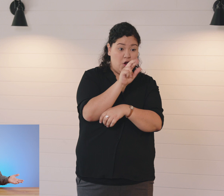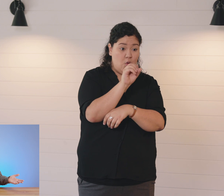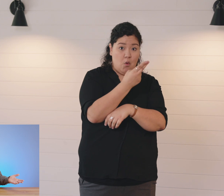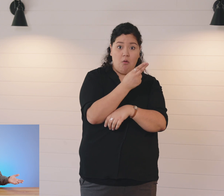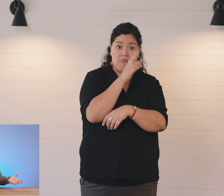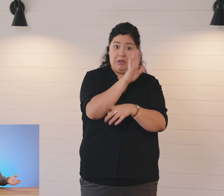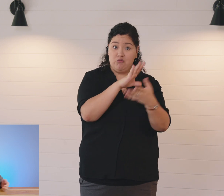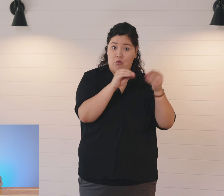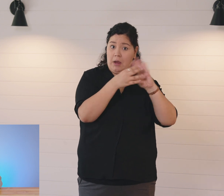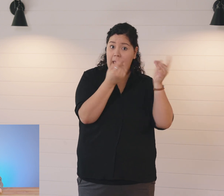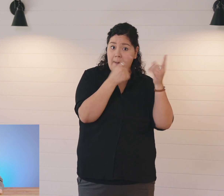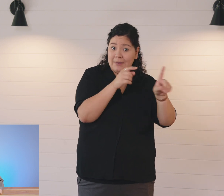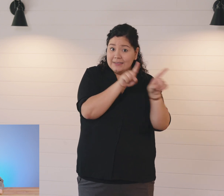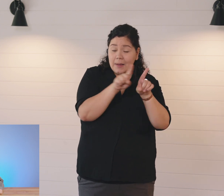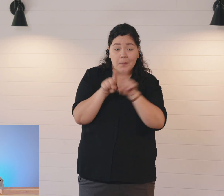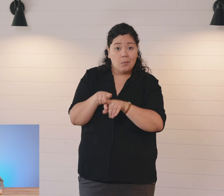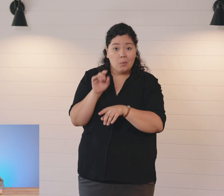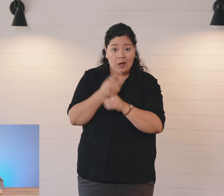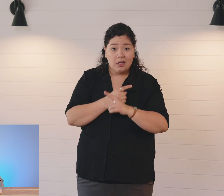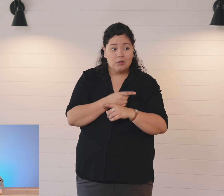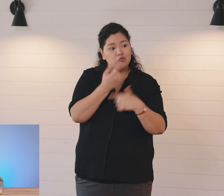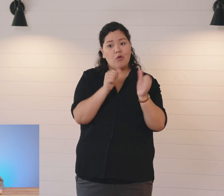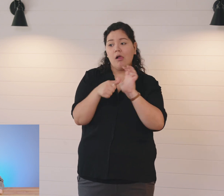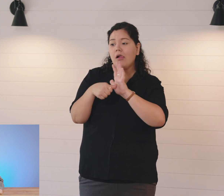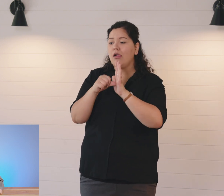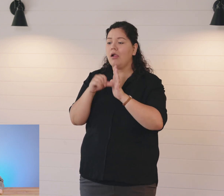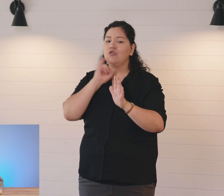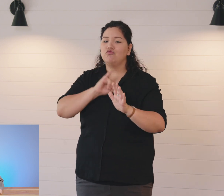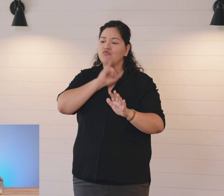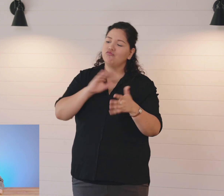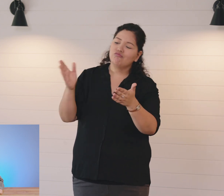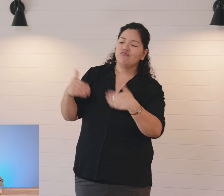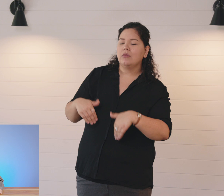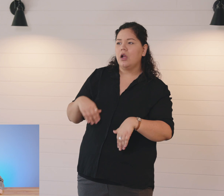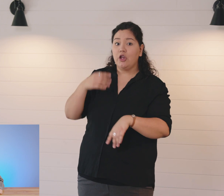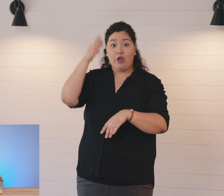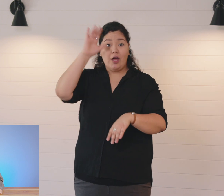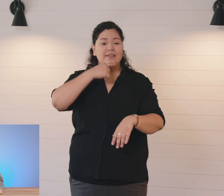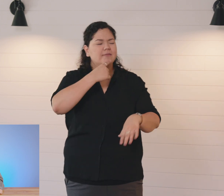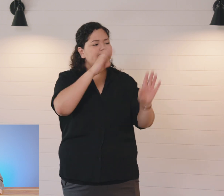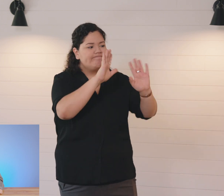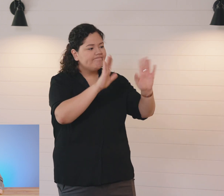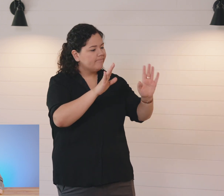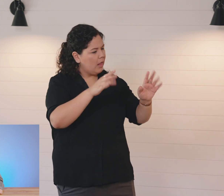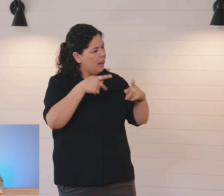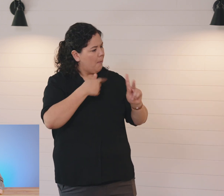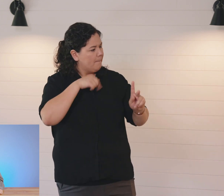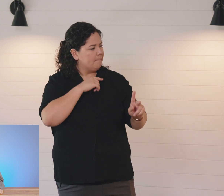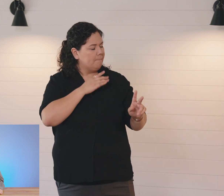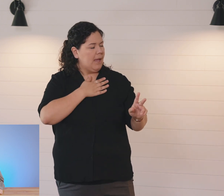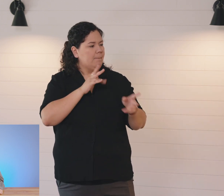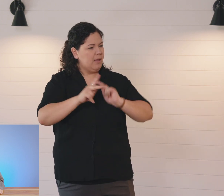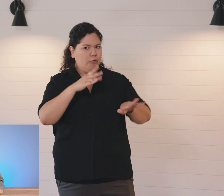him? He's going to oppress the people of Israel. Moses comes and says, God says, let my people go. And Pharaoh's like,